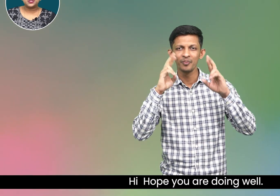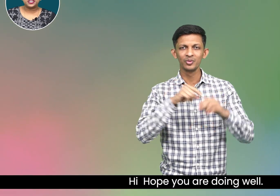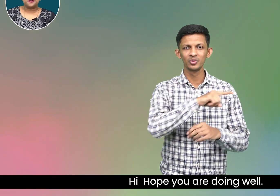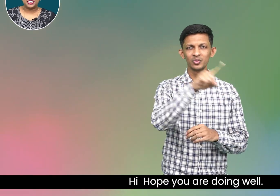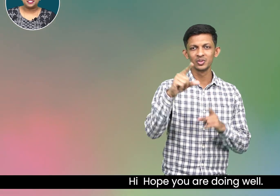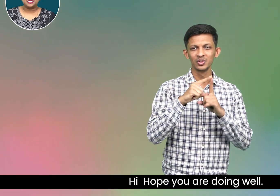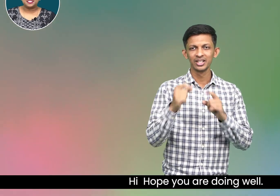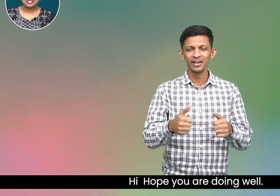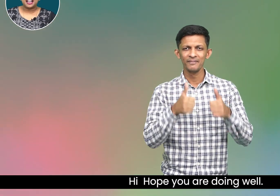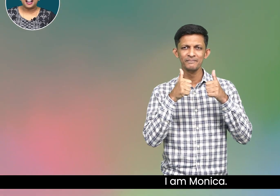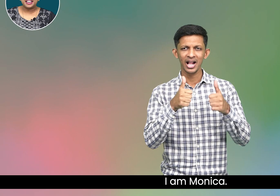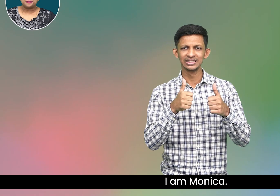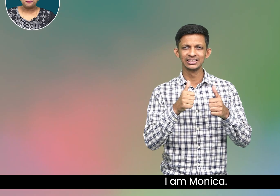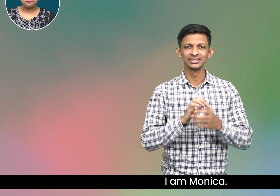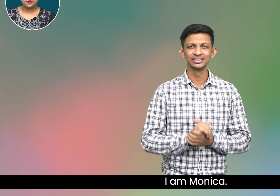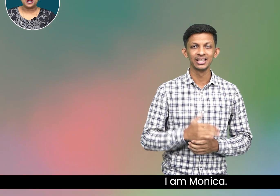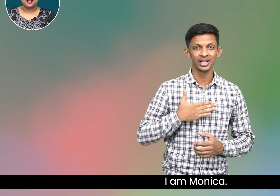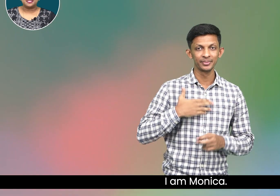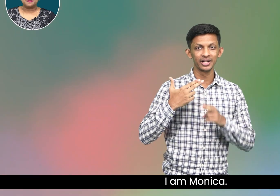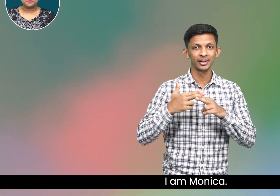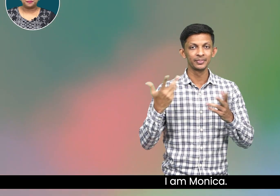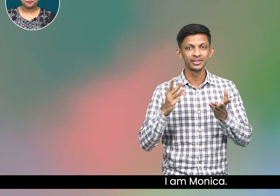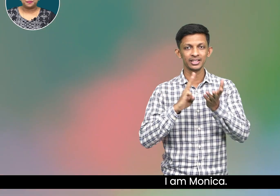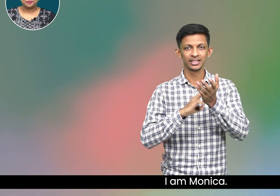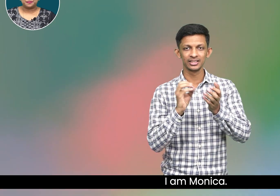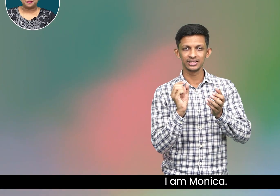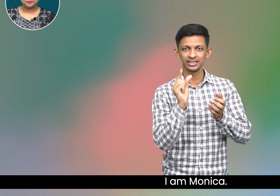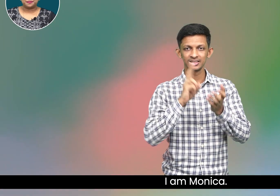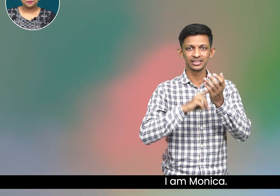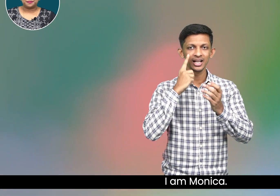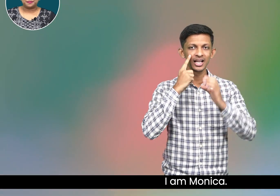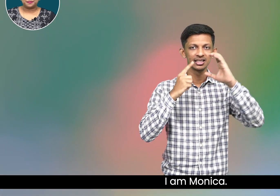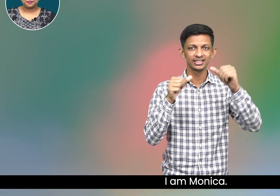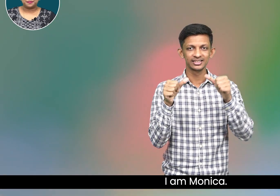we are all doing well. I am Maunika.